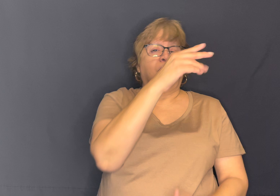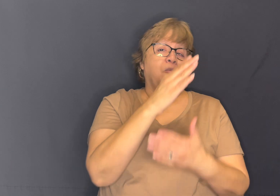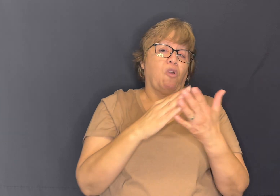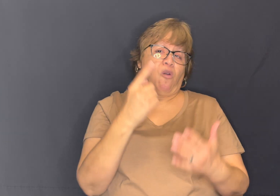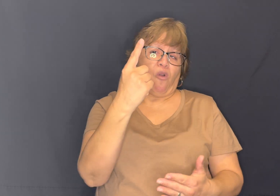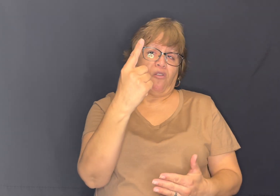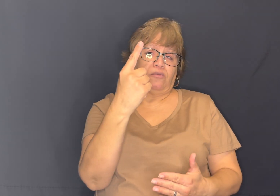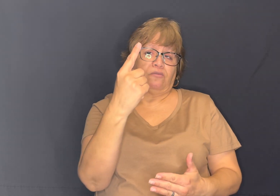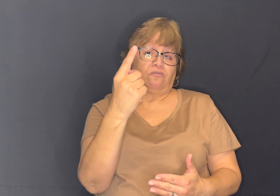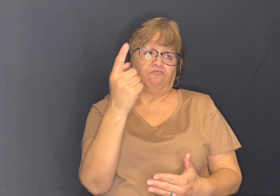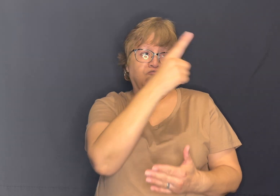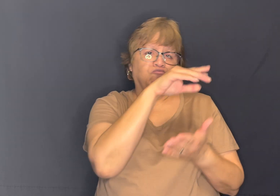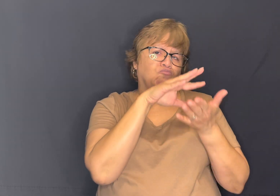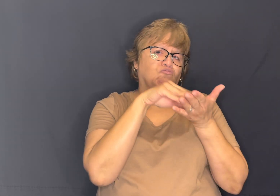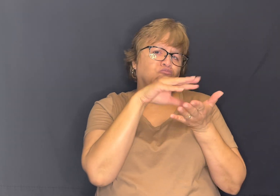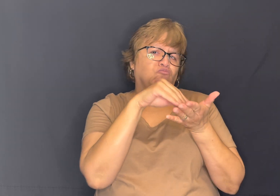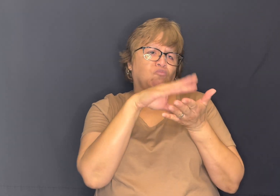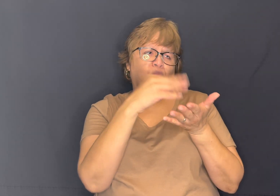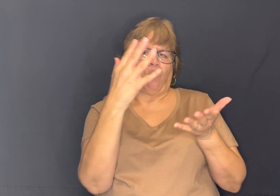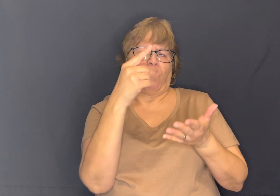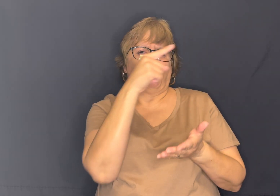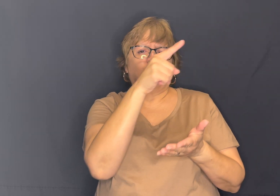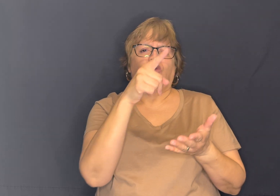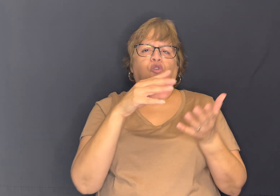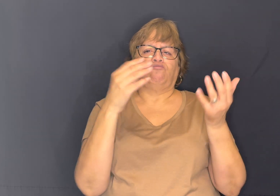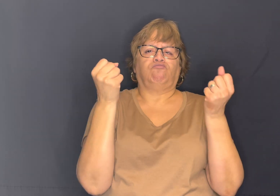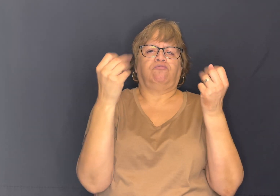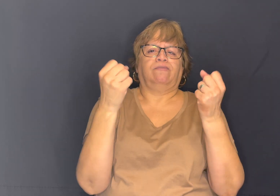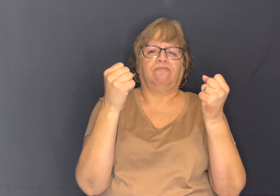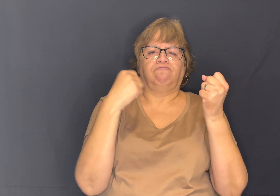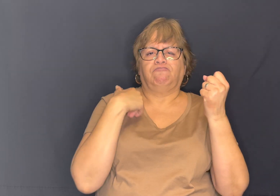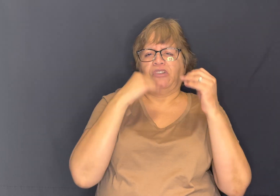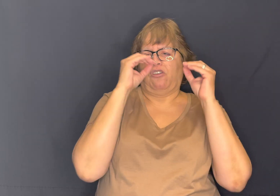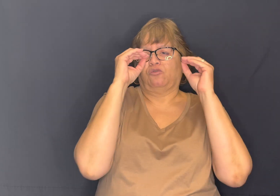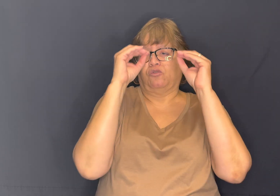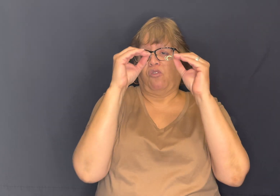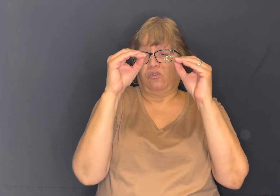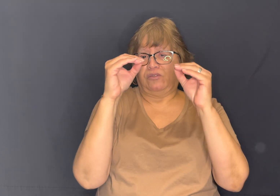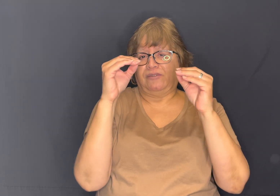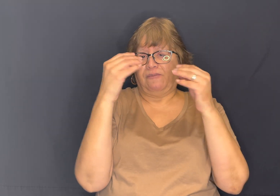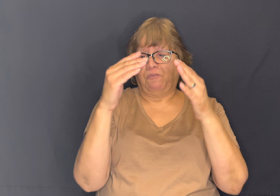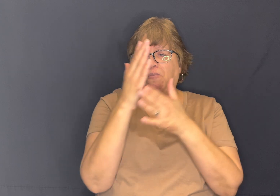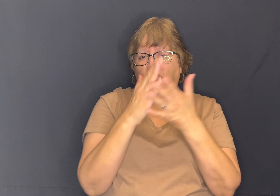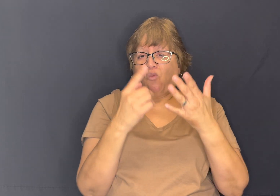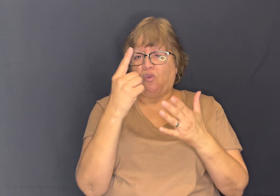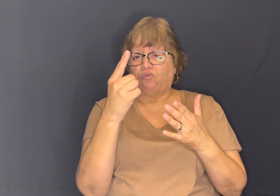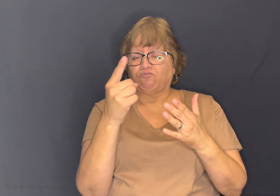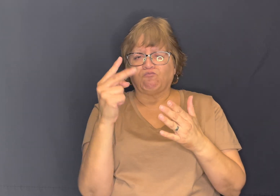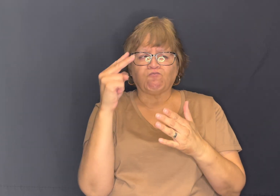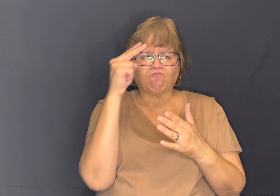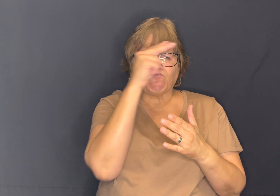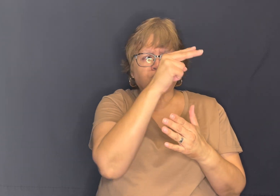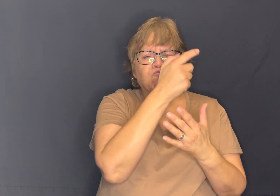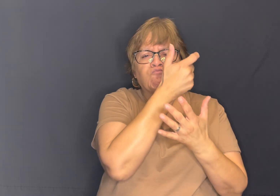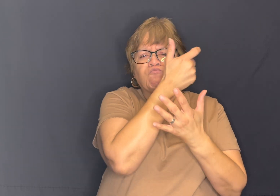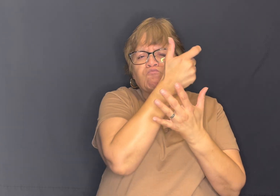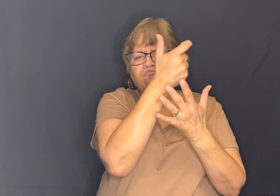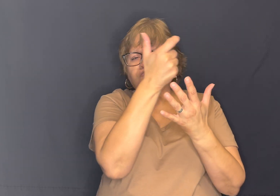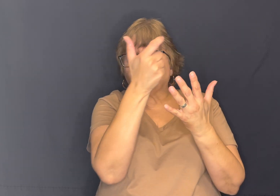I encourage you to look back, and you can learn, some different signs that I was teaching from part 1. So go